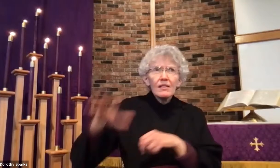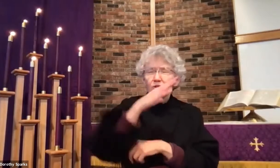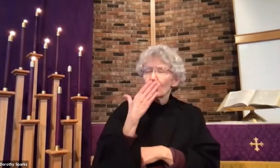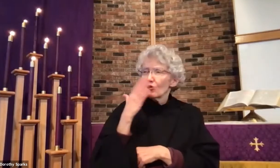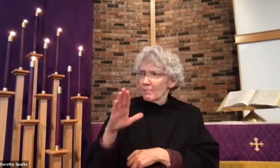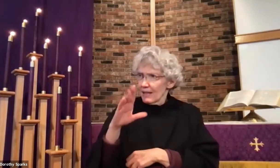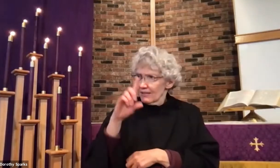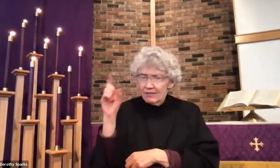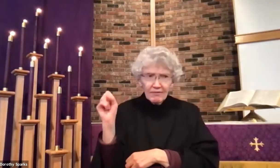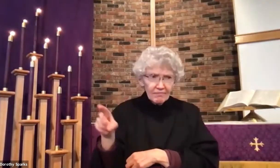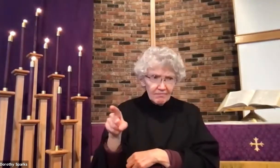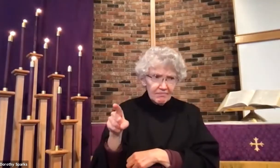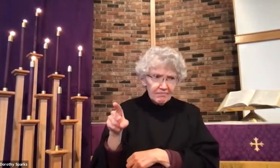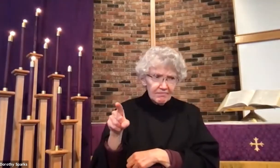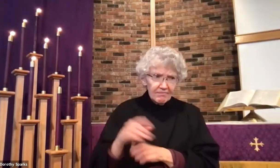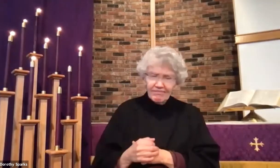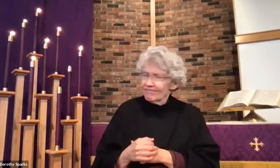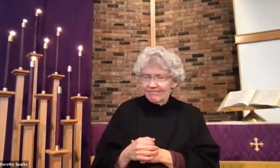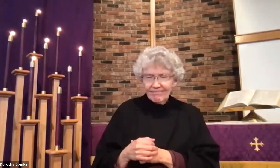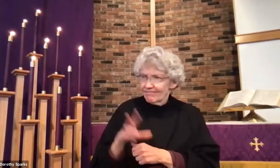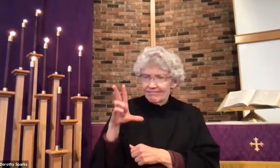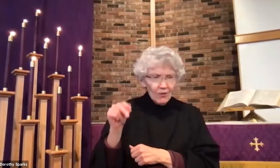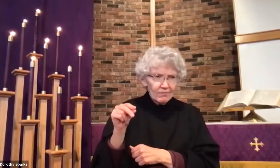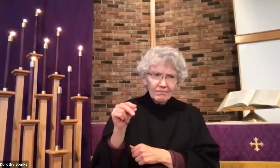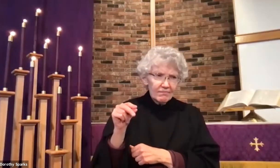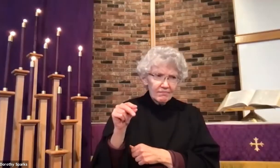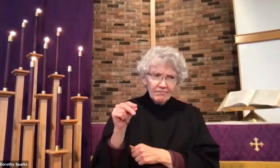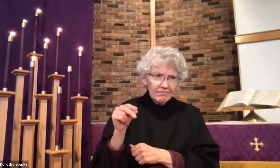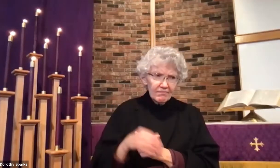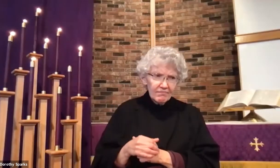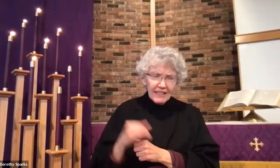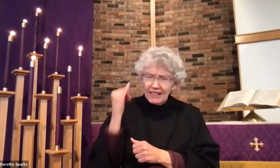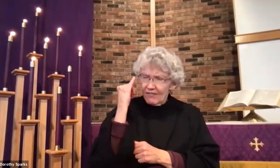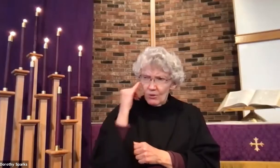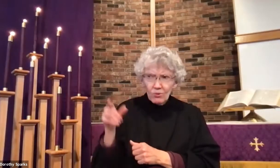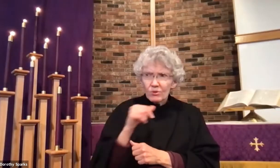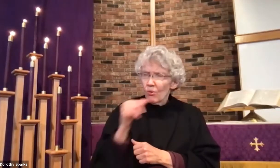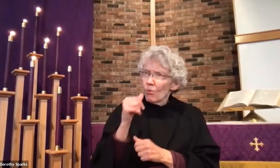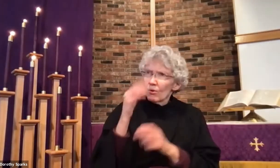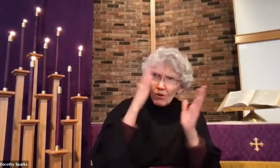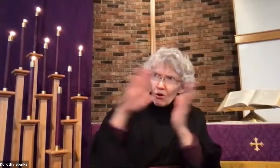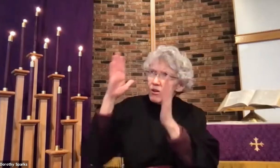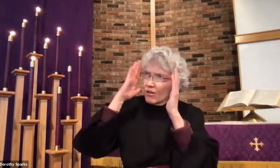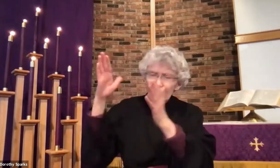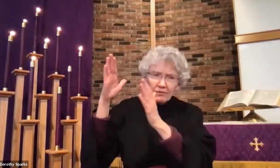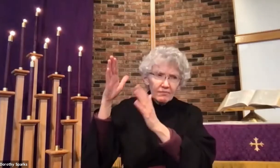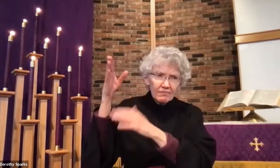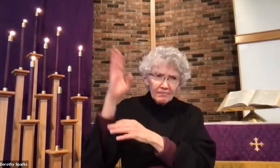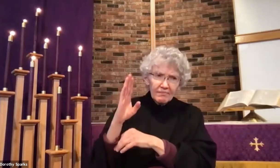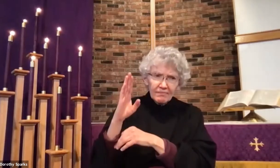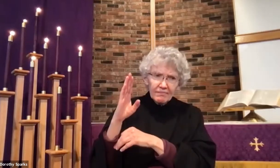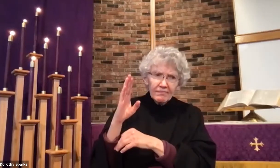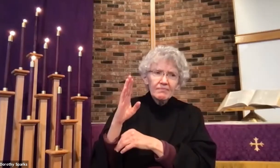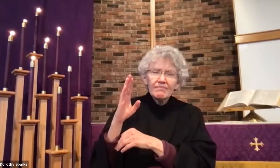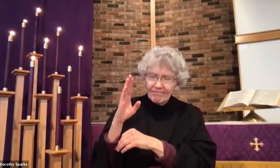sinful than everyone else in Jerusalem? They were not. But I tell you, if you